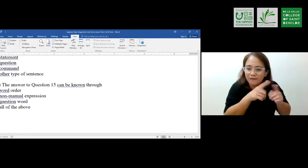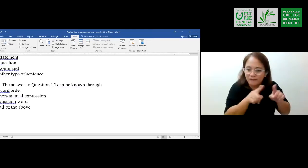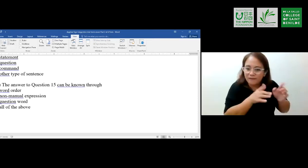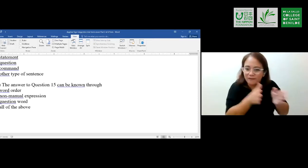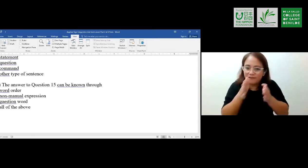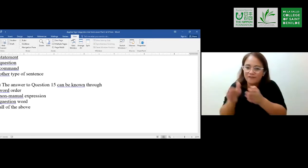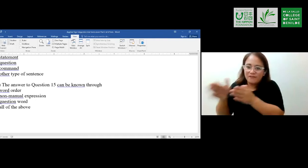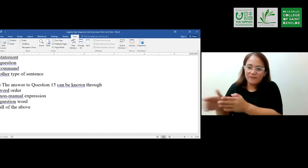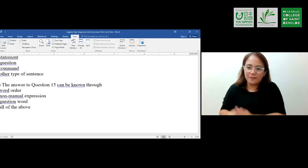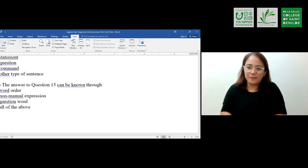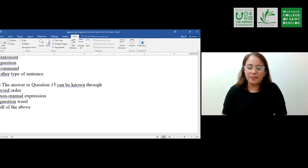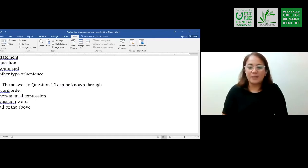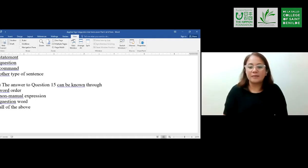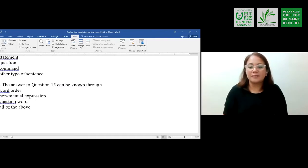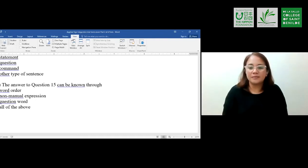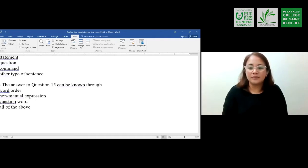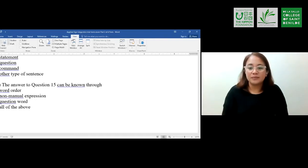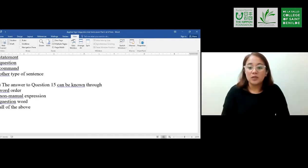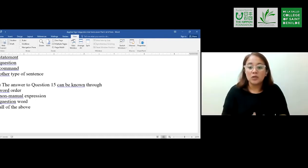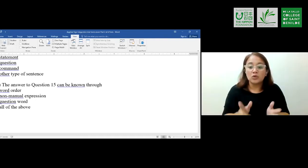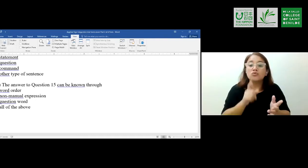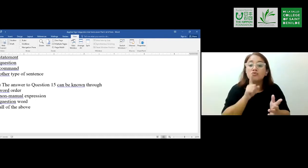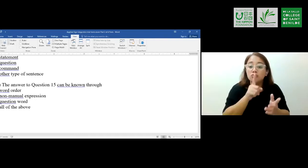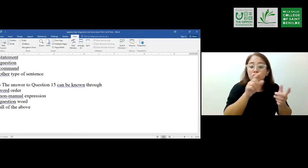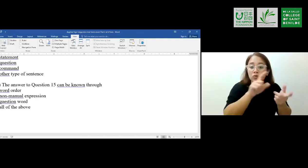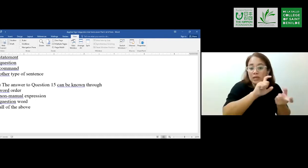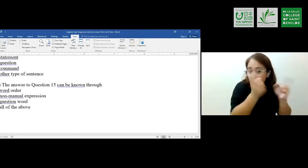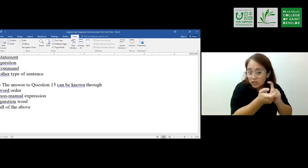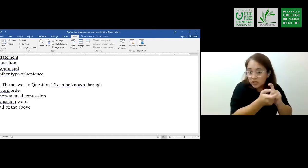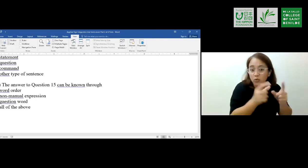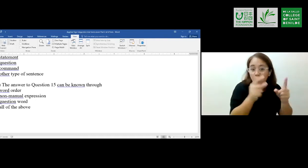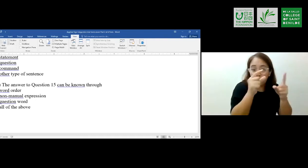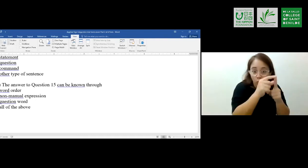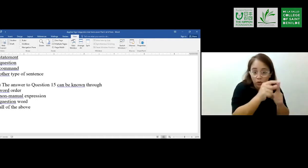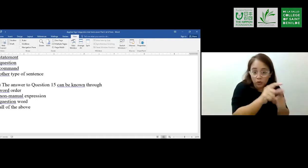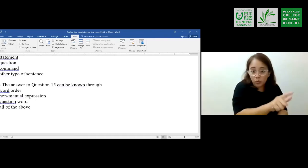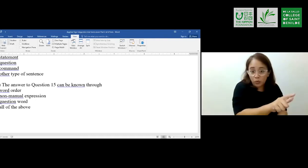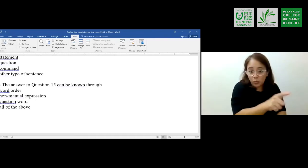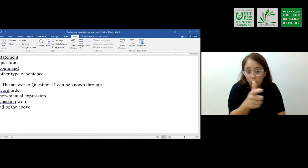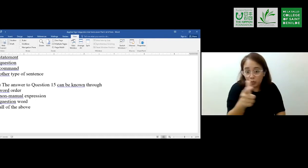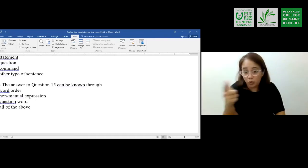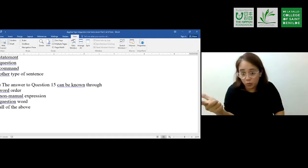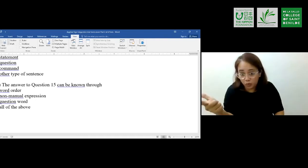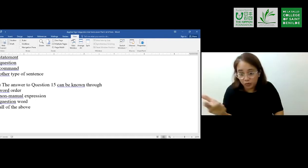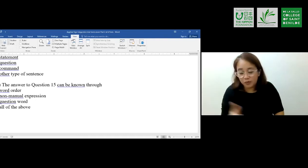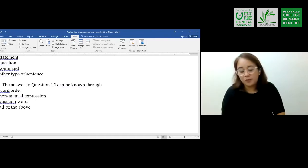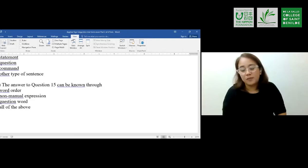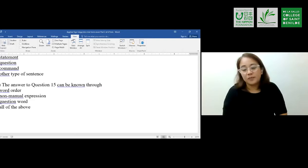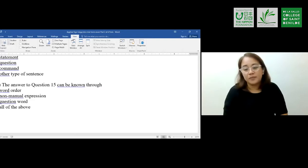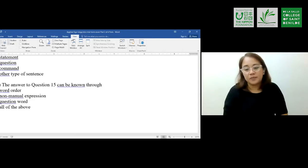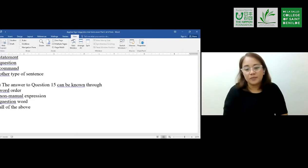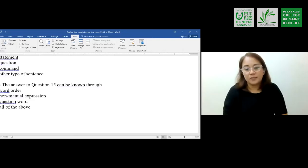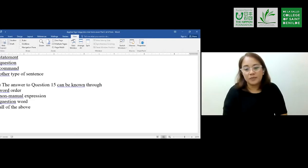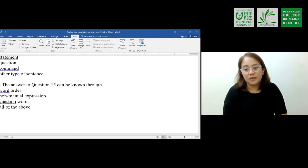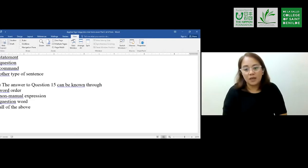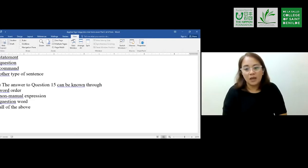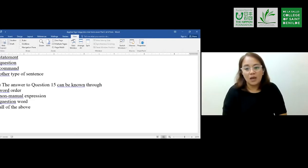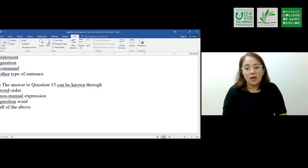generally, you can change word order is the main focus. It's generally not more than one